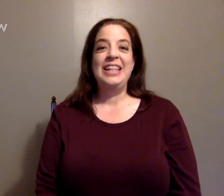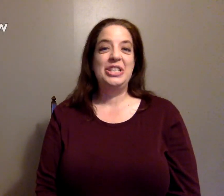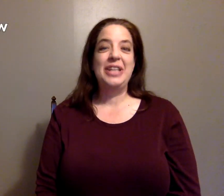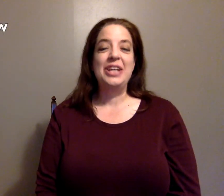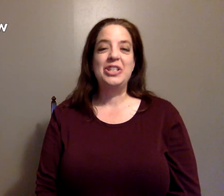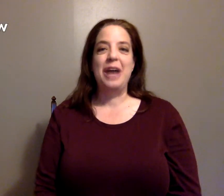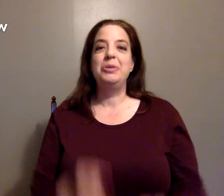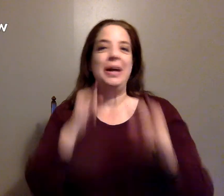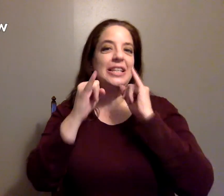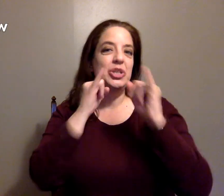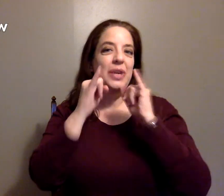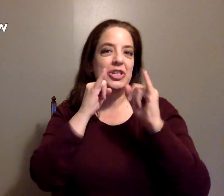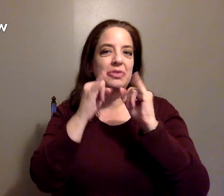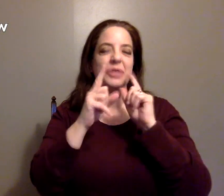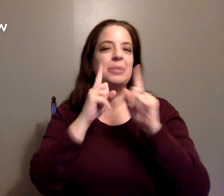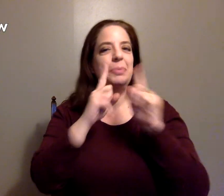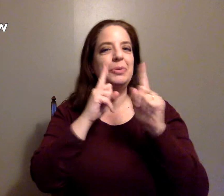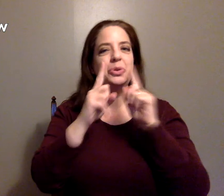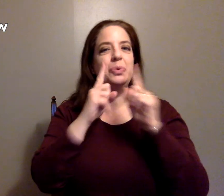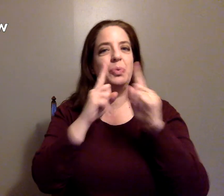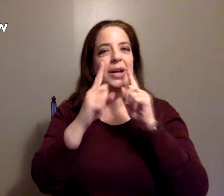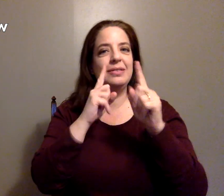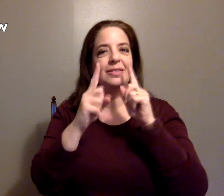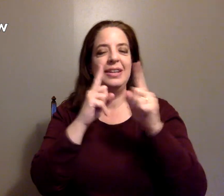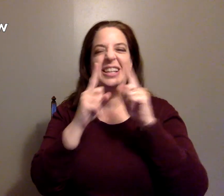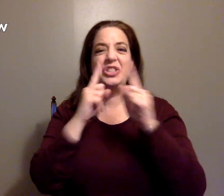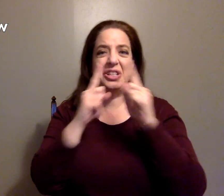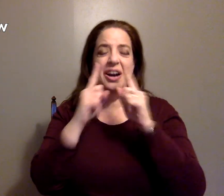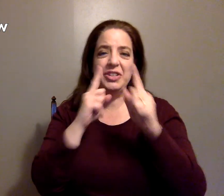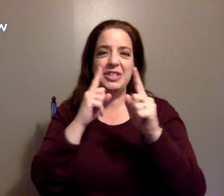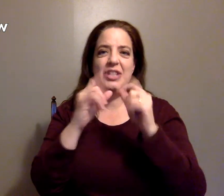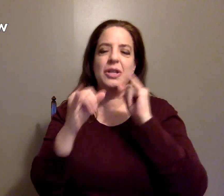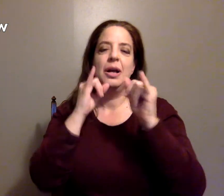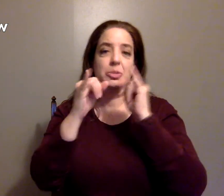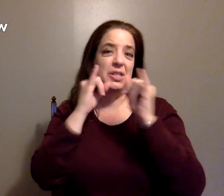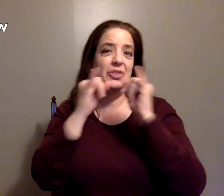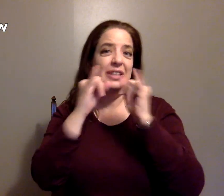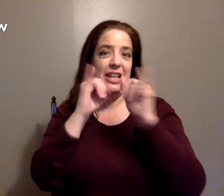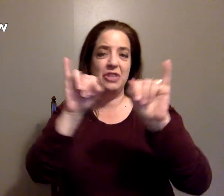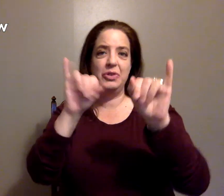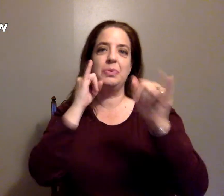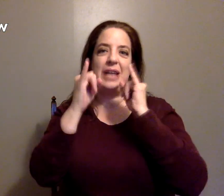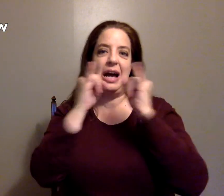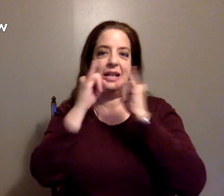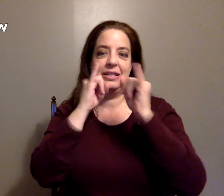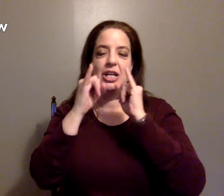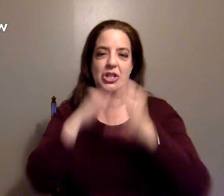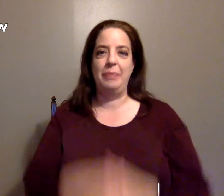to get a job, you might need to interview. Some people do it with ones. That's just a conversation. Specifically in interviews with I's, a job